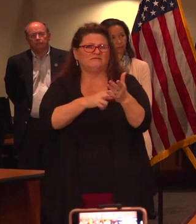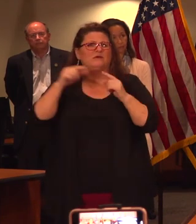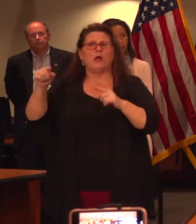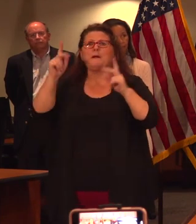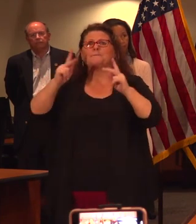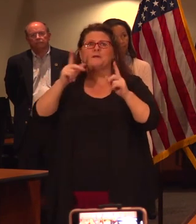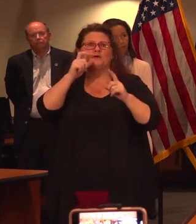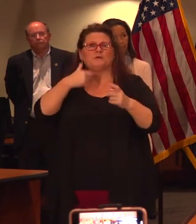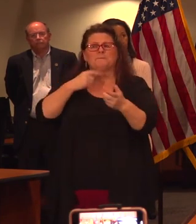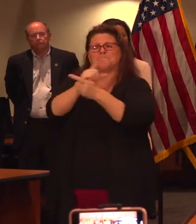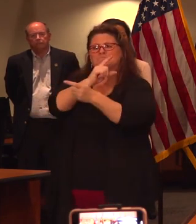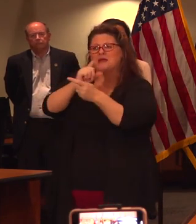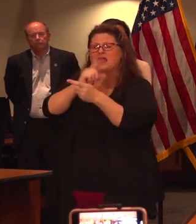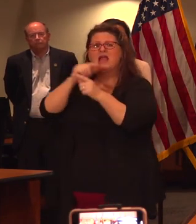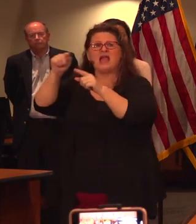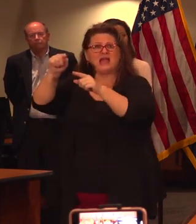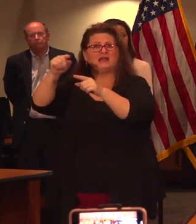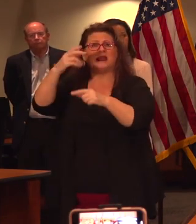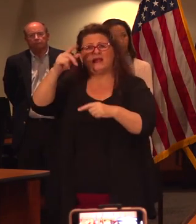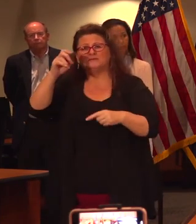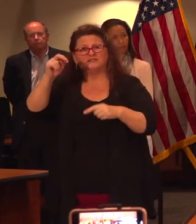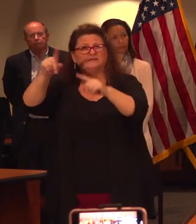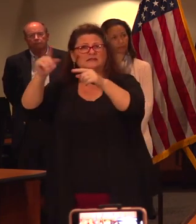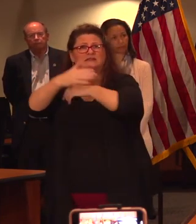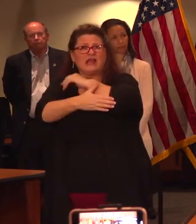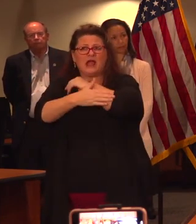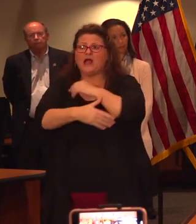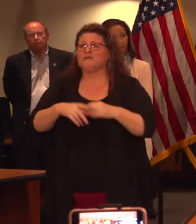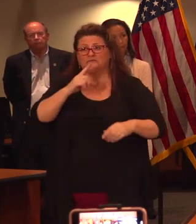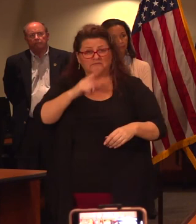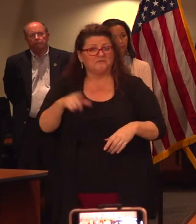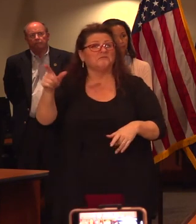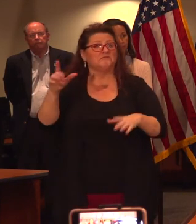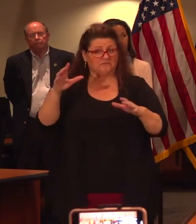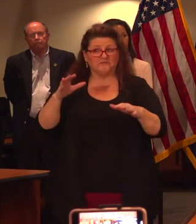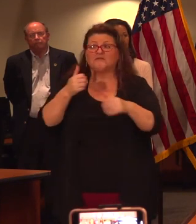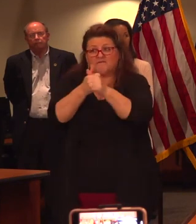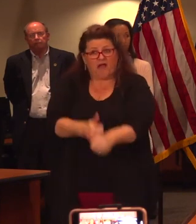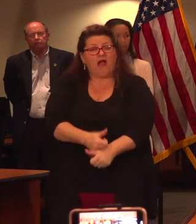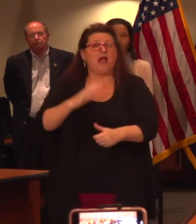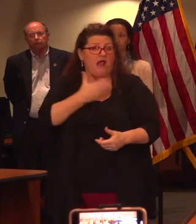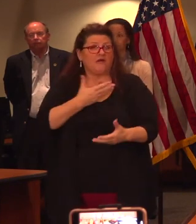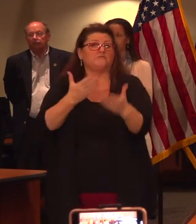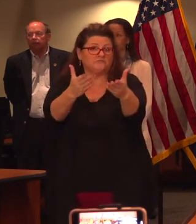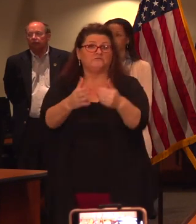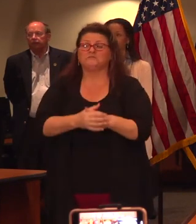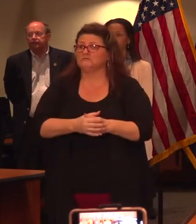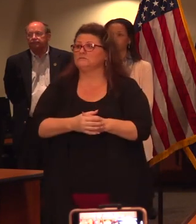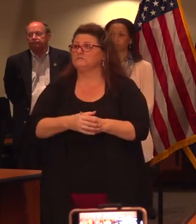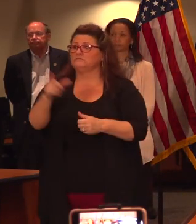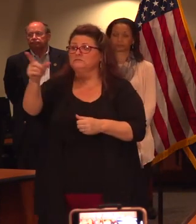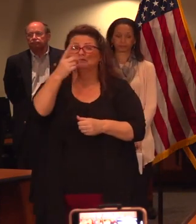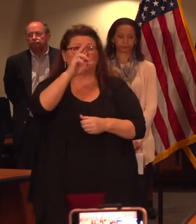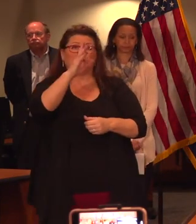circumstances, they were doing exactly as we'd asked them to do from this podium. Dr. Bell, are we still seeing a backlog